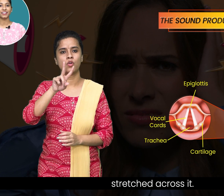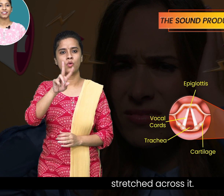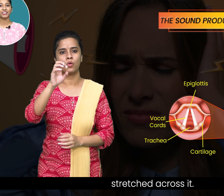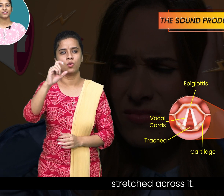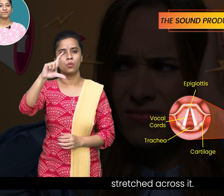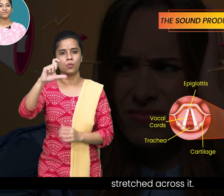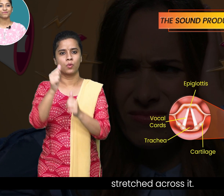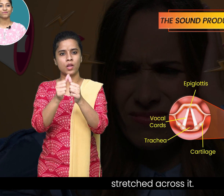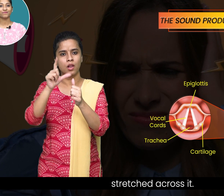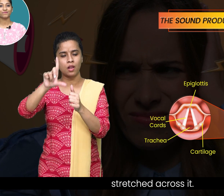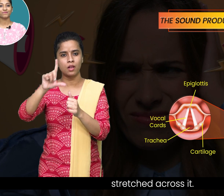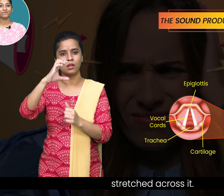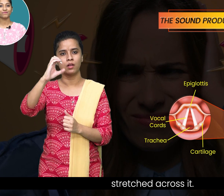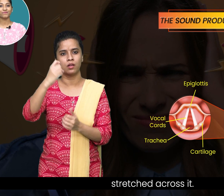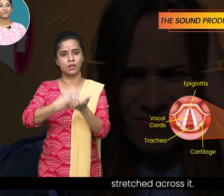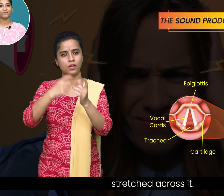across it.